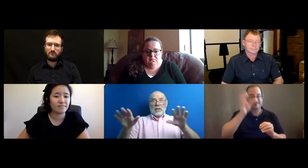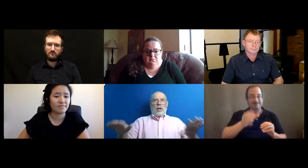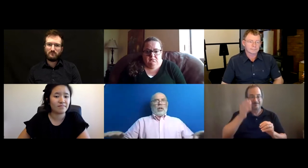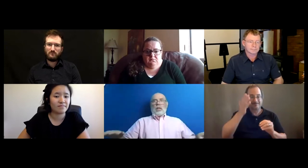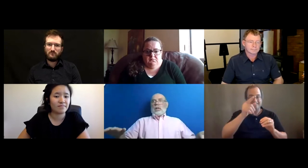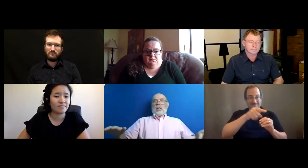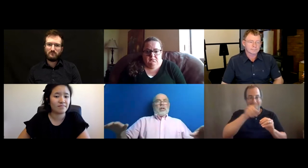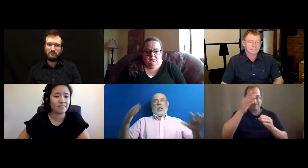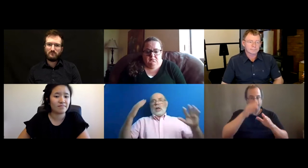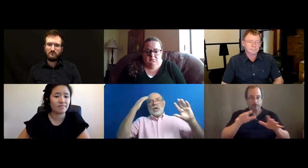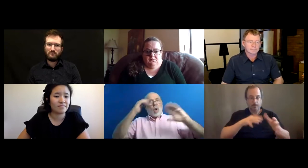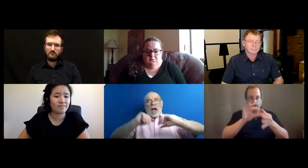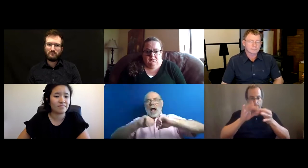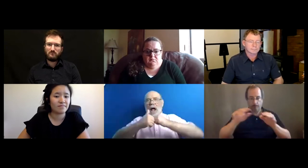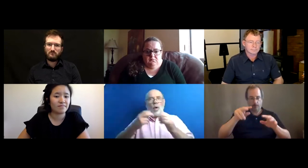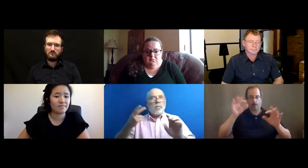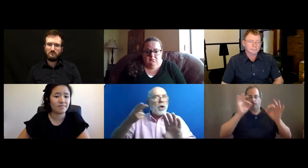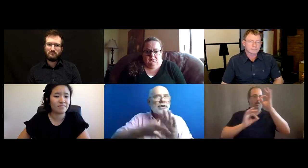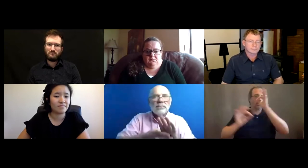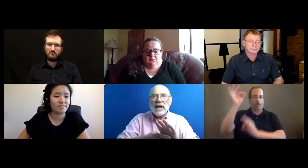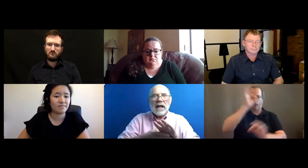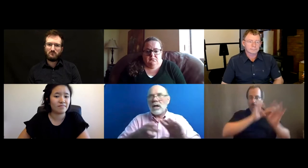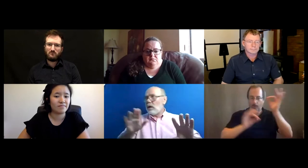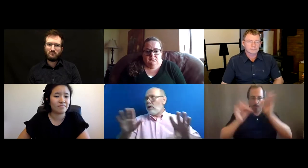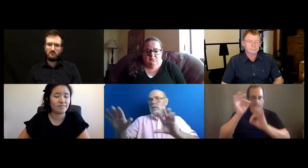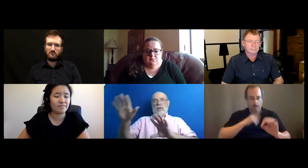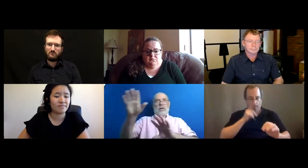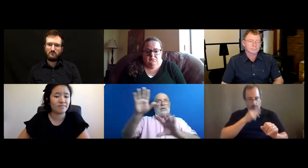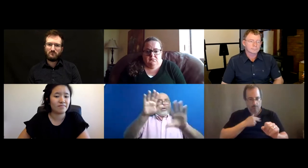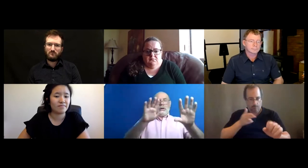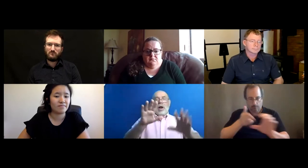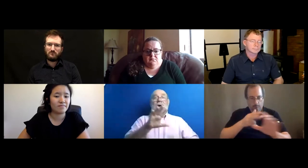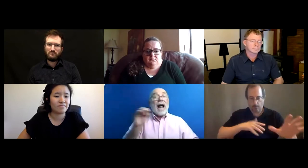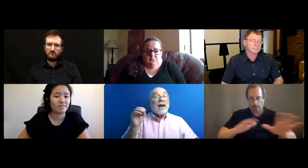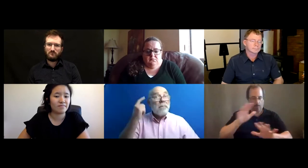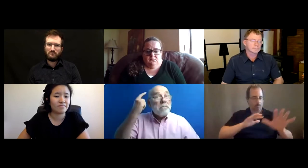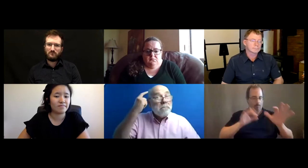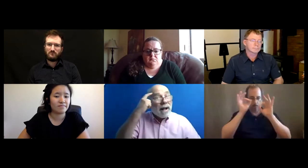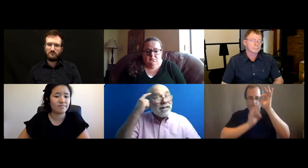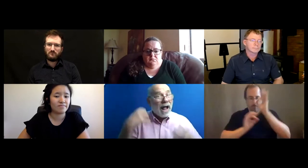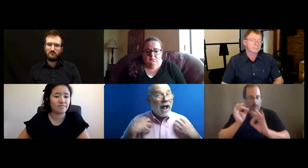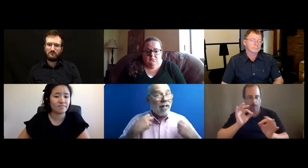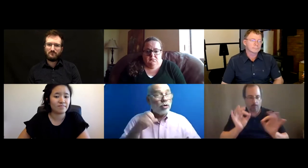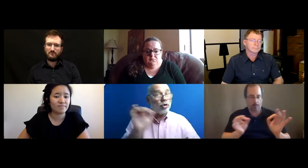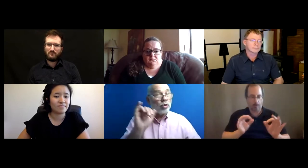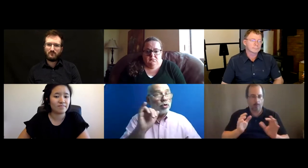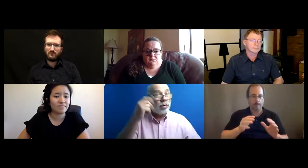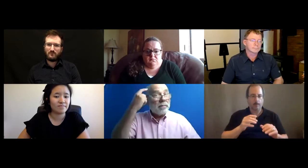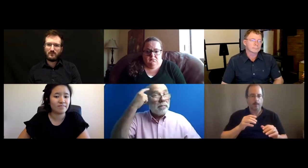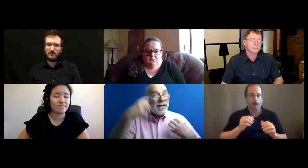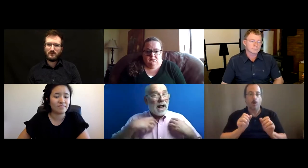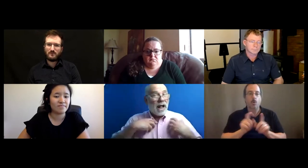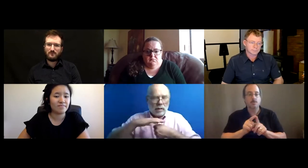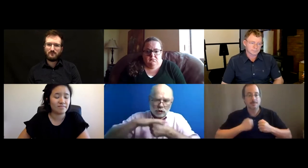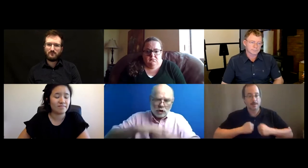Right, I spent a lot of time explaining things and the students did not know how to participate. Their mental health